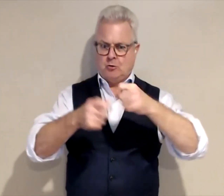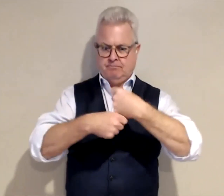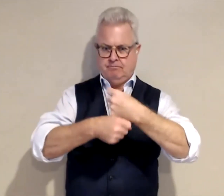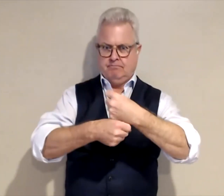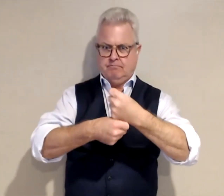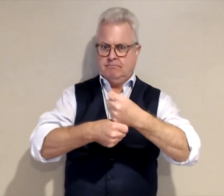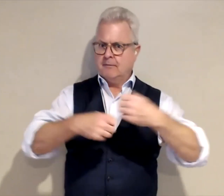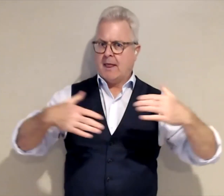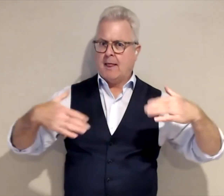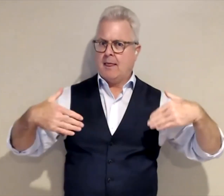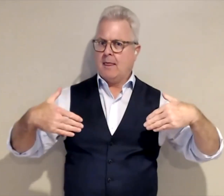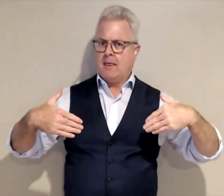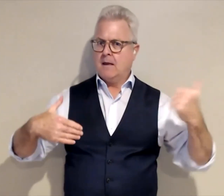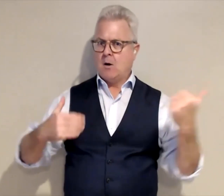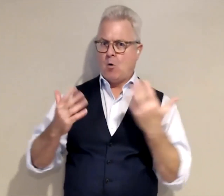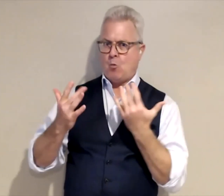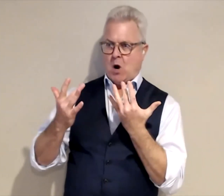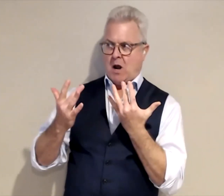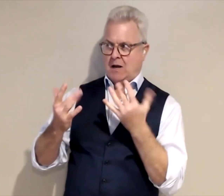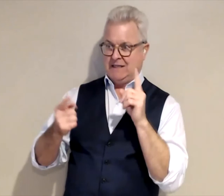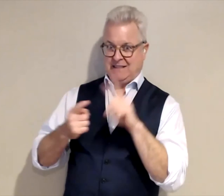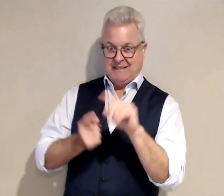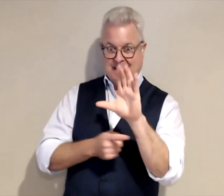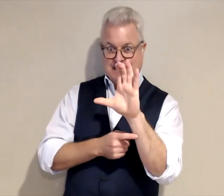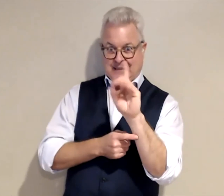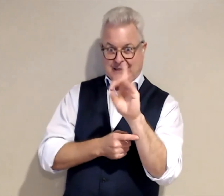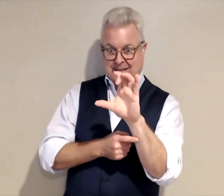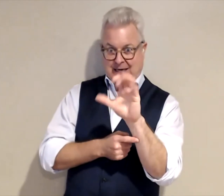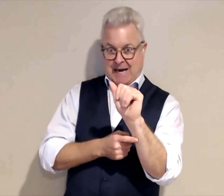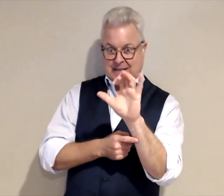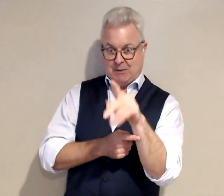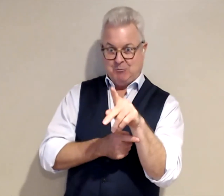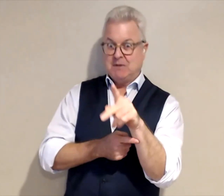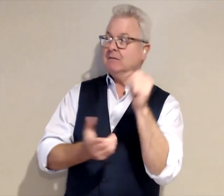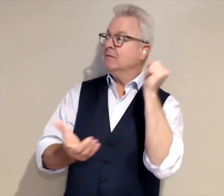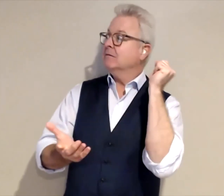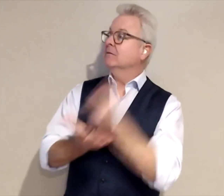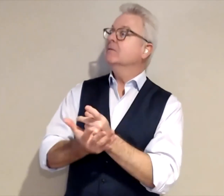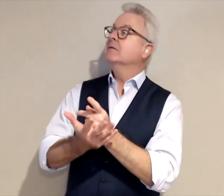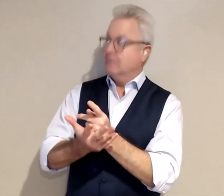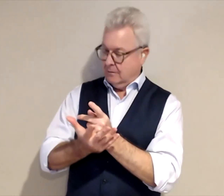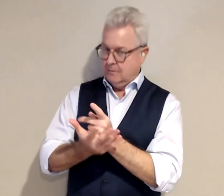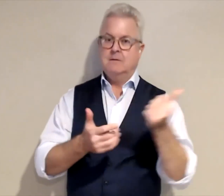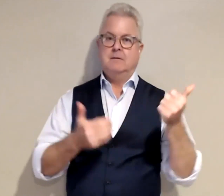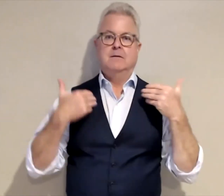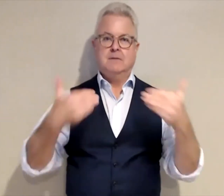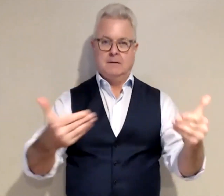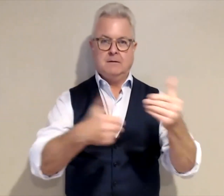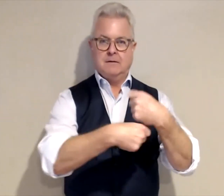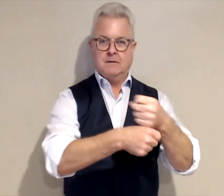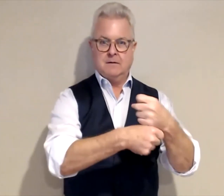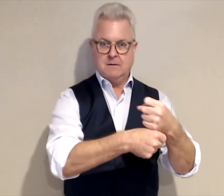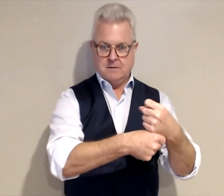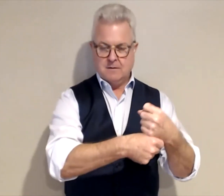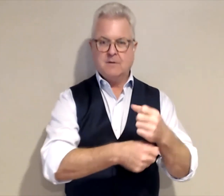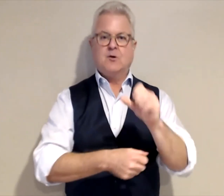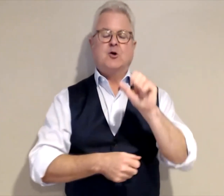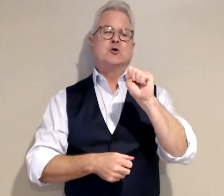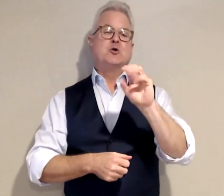Pfizer hasn't even started making the vaccine yet. They were waiting and are waiting for the FDA and CDC approvals